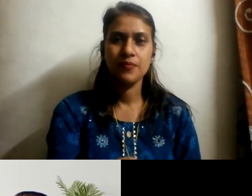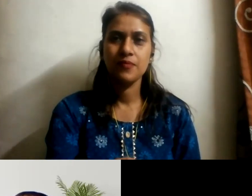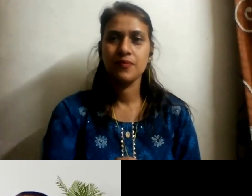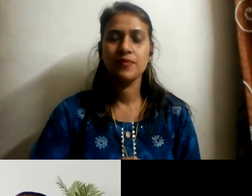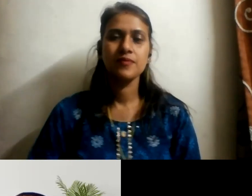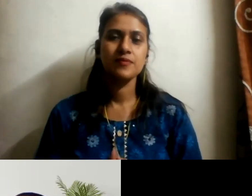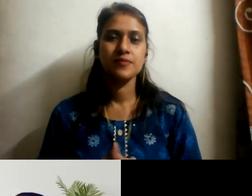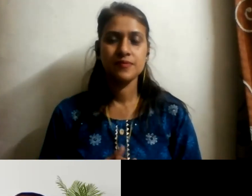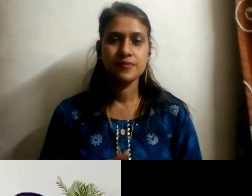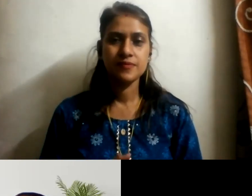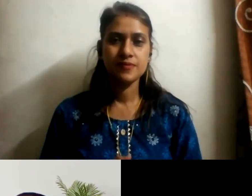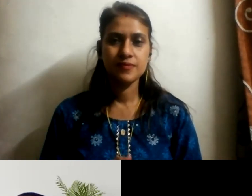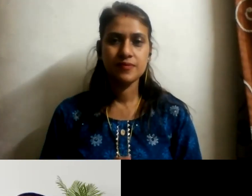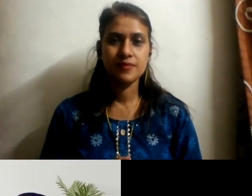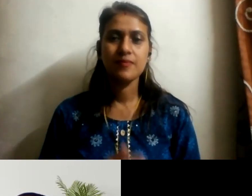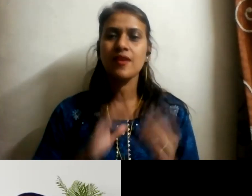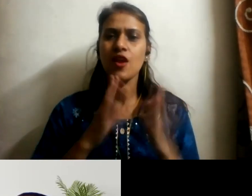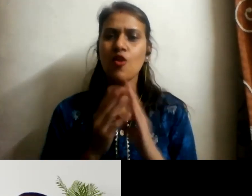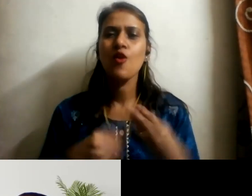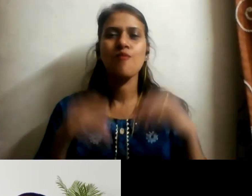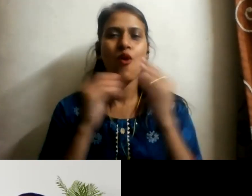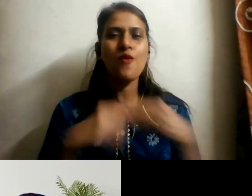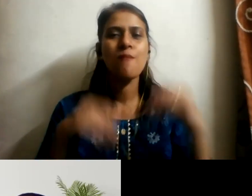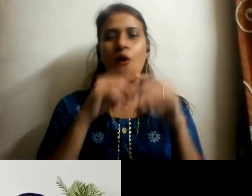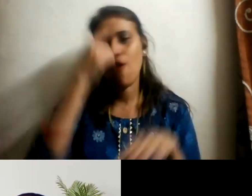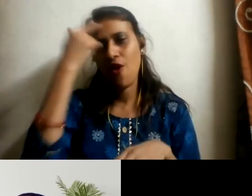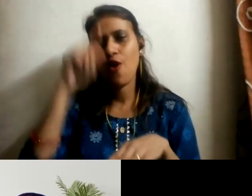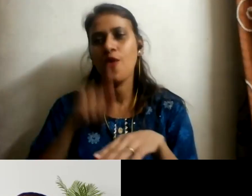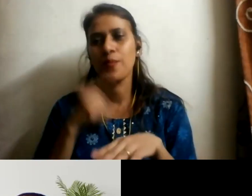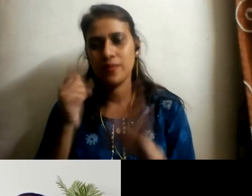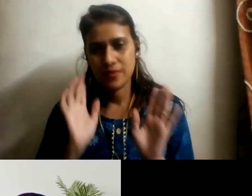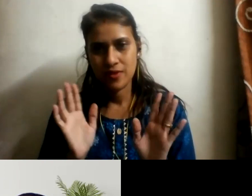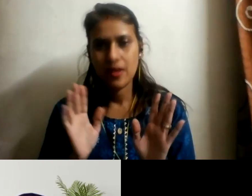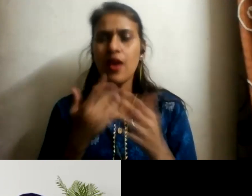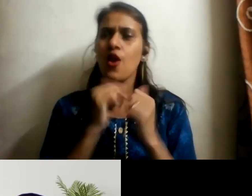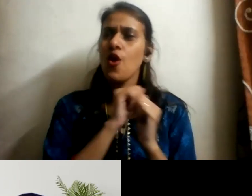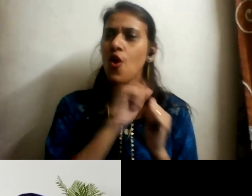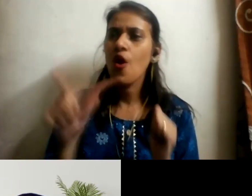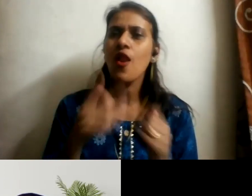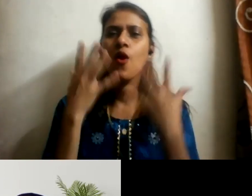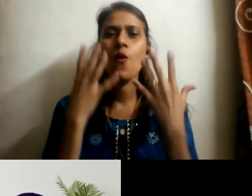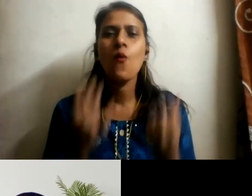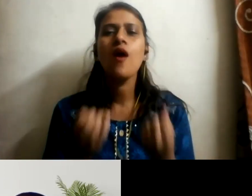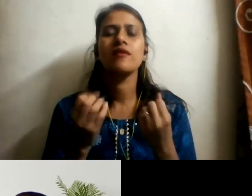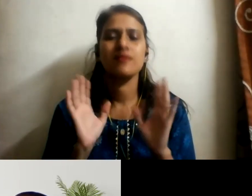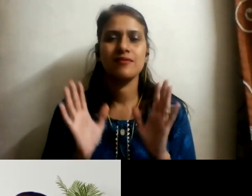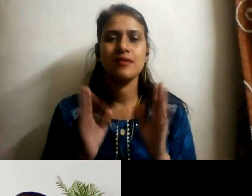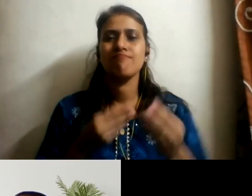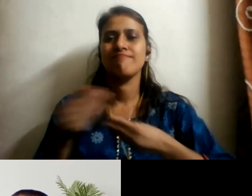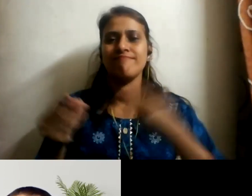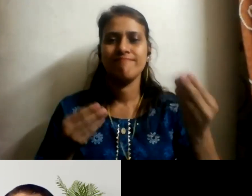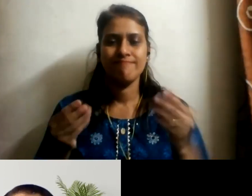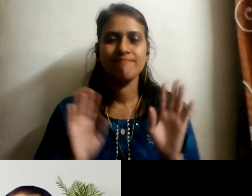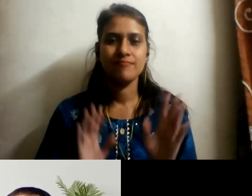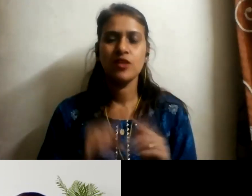at creating more and more opportunities for everyone who would like to look at it. So I will start with a